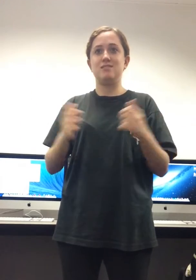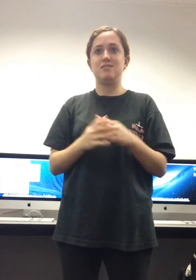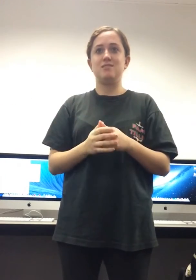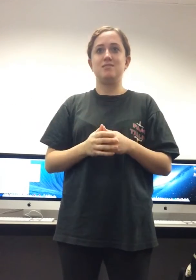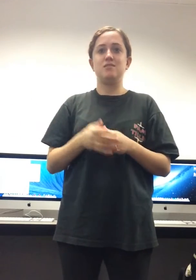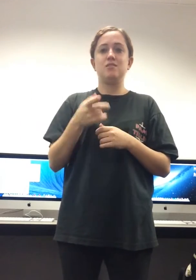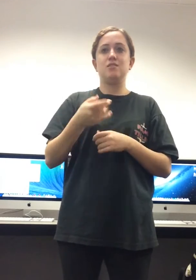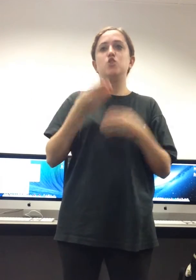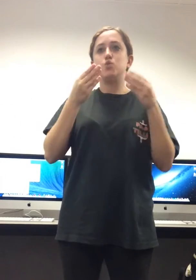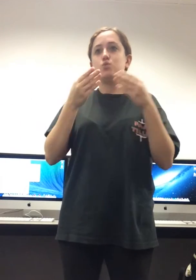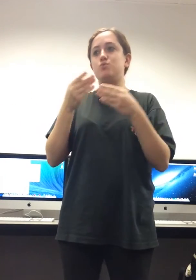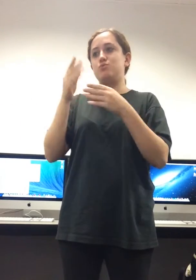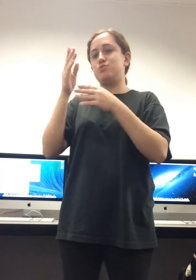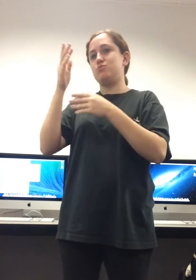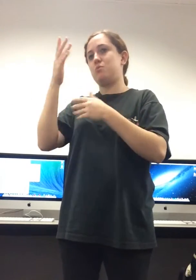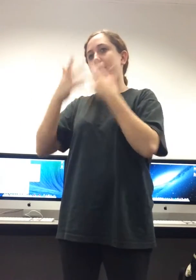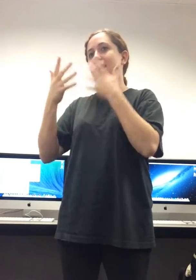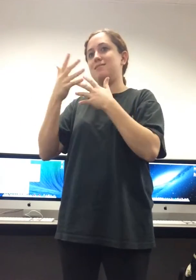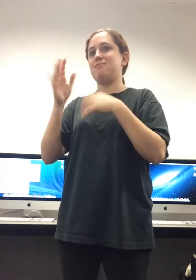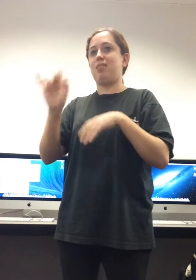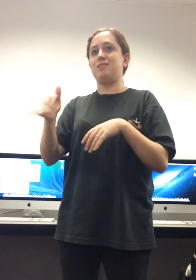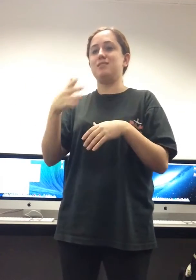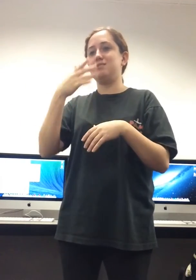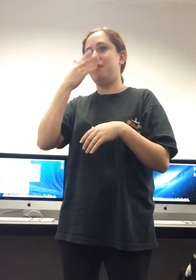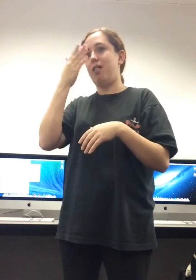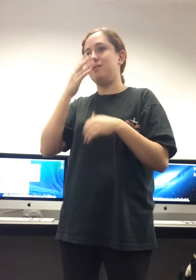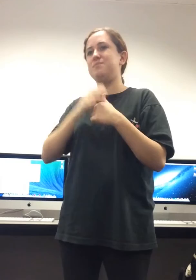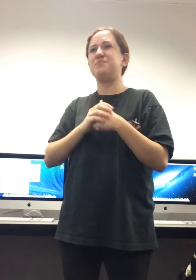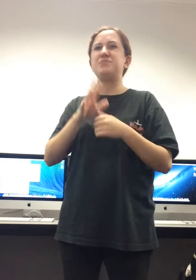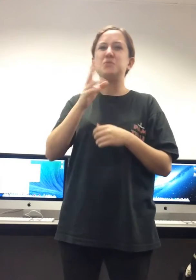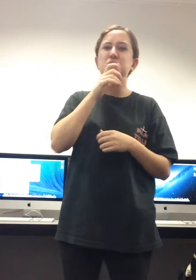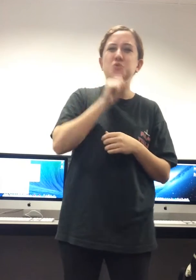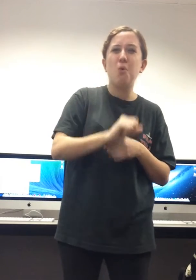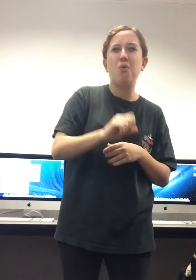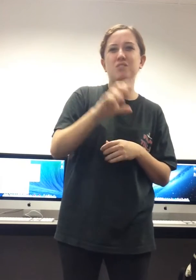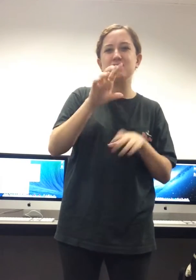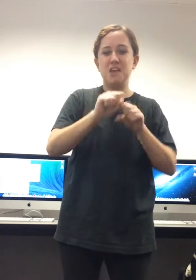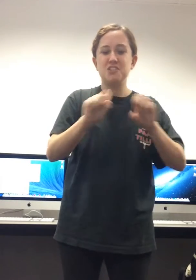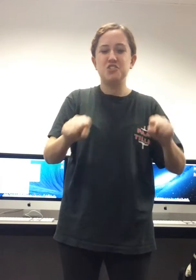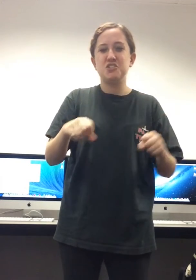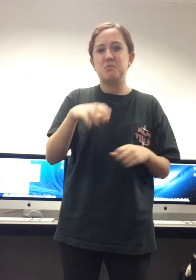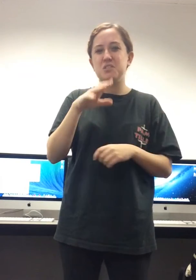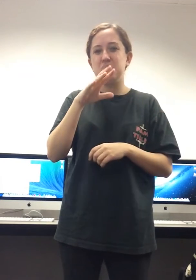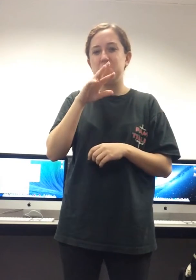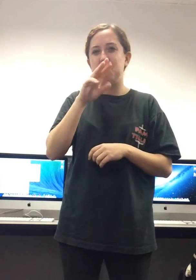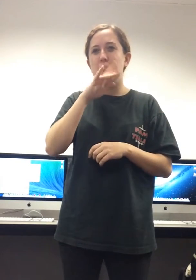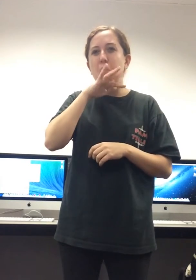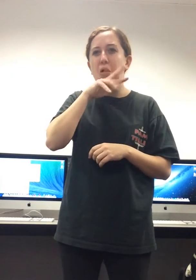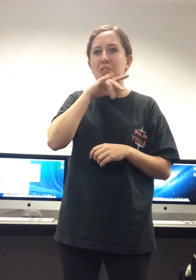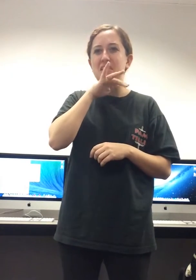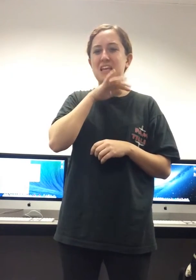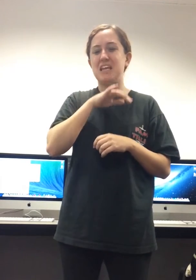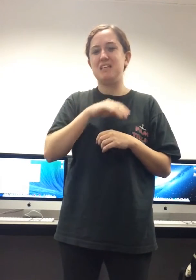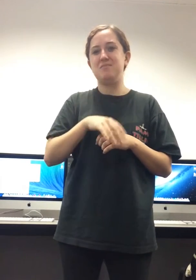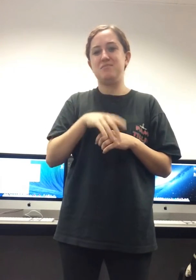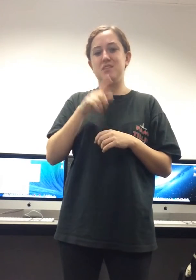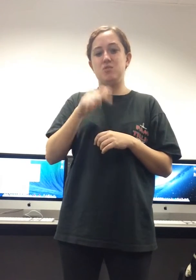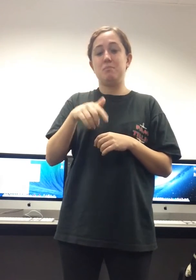Europe old sausage that had been rejected and that was moldy and white. It would be dosed with borax and